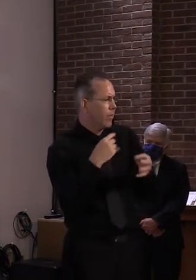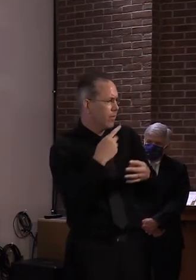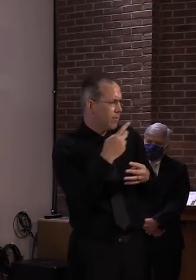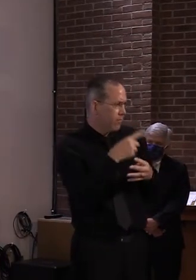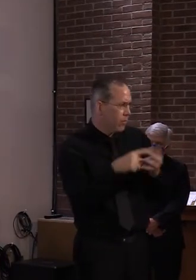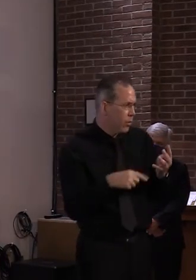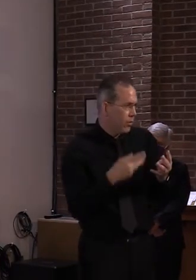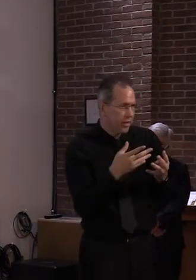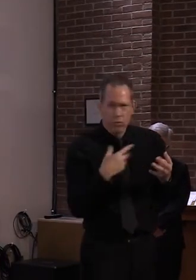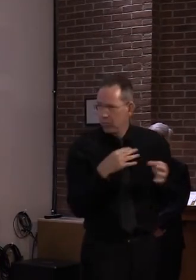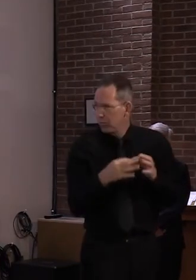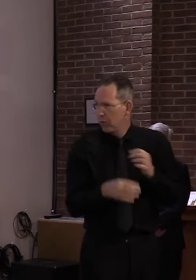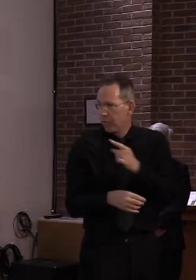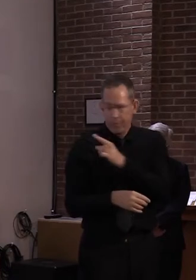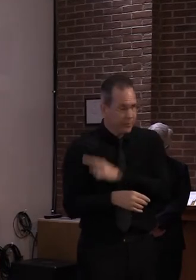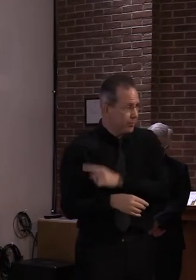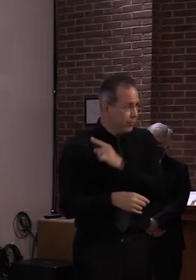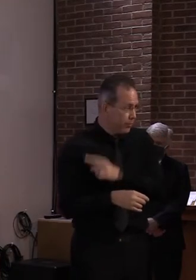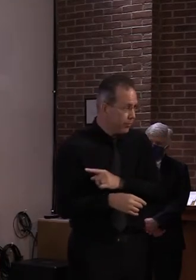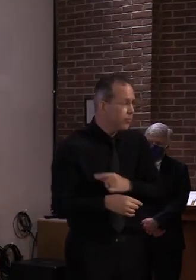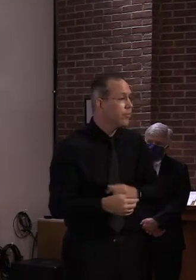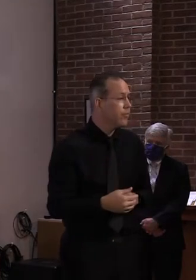rates and the ICU beds,